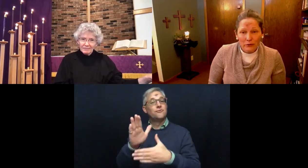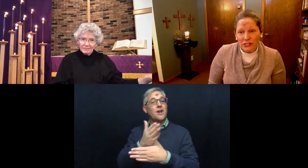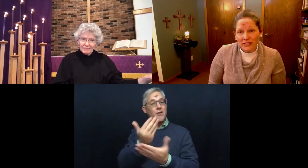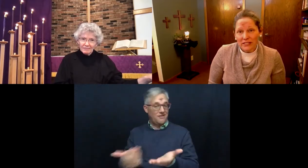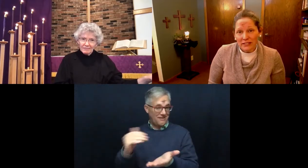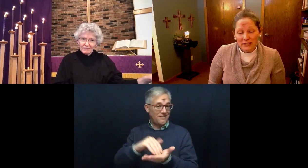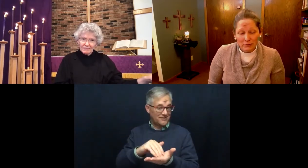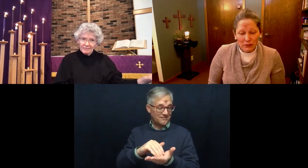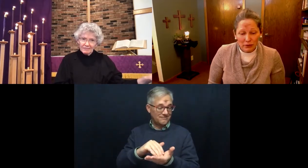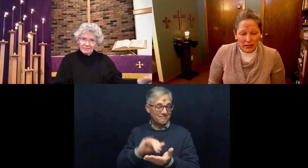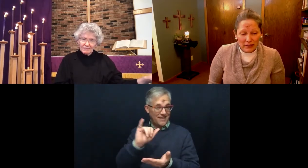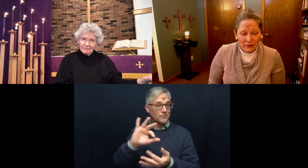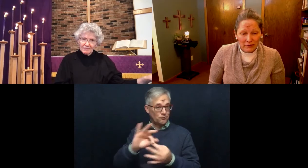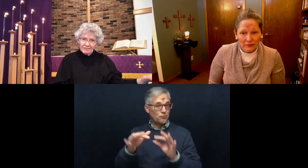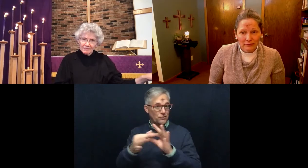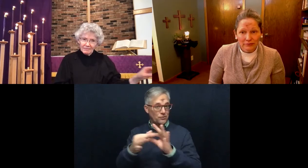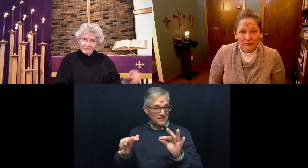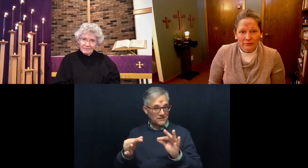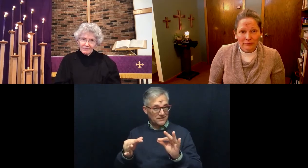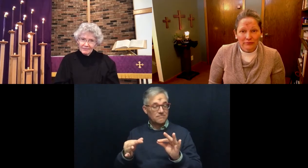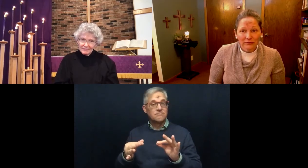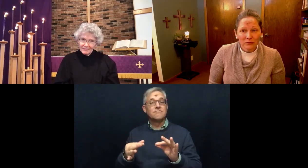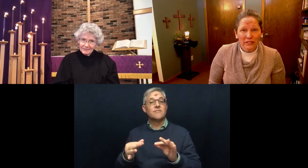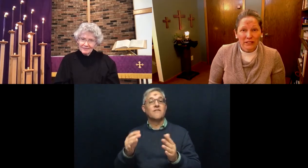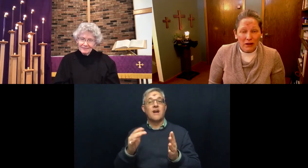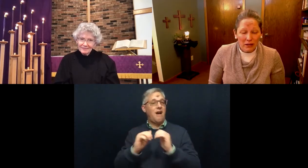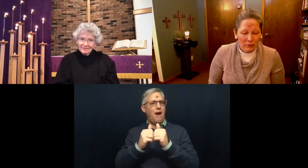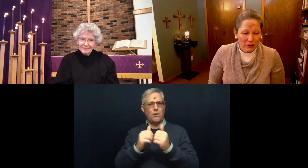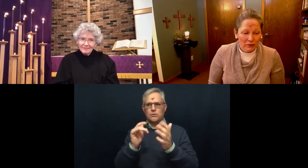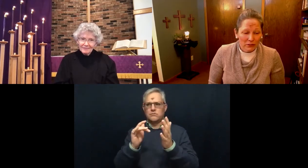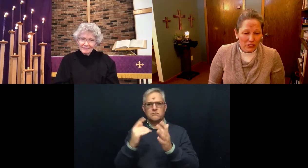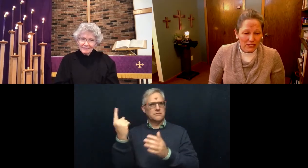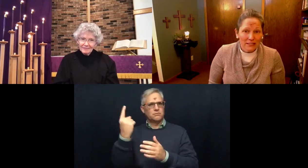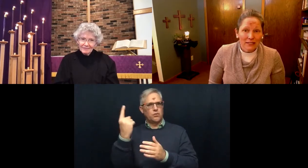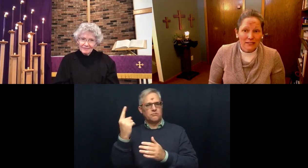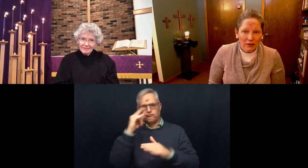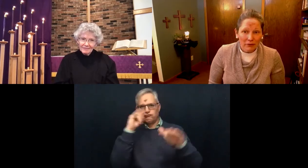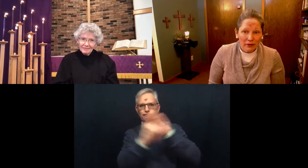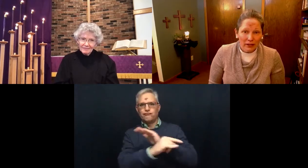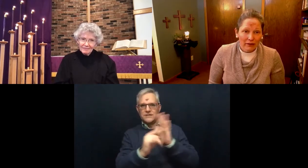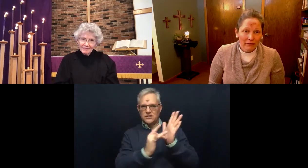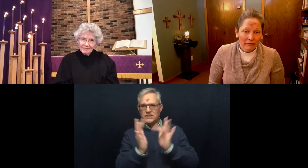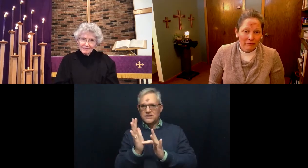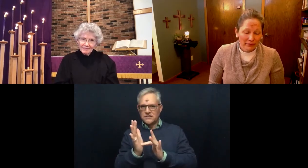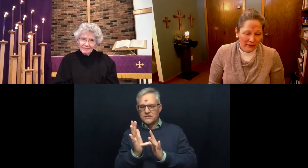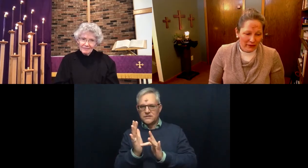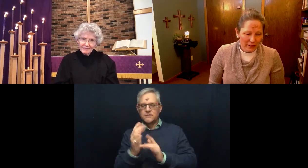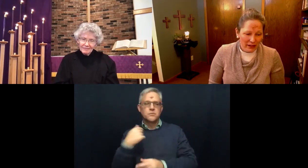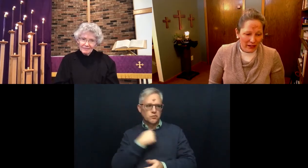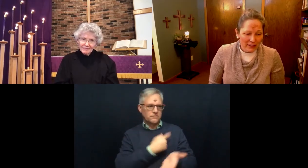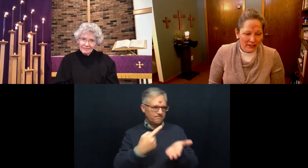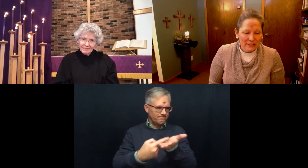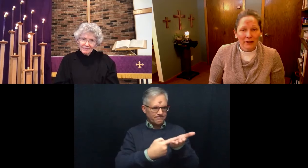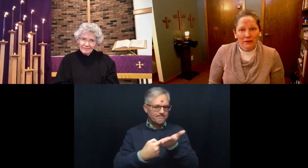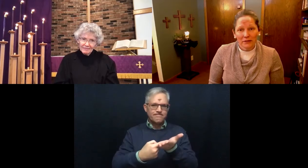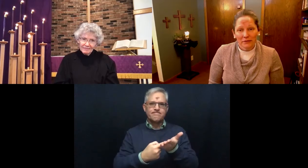how Jesus is betrayed. We talk about Jesus' suffering